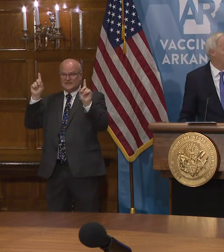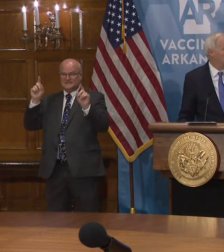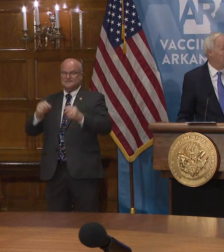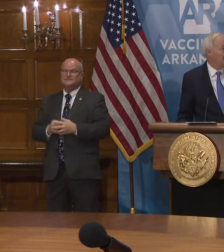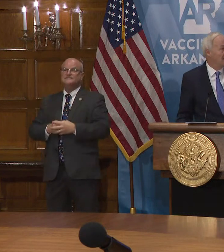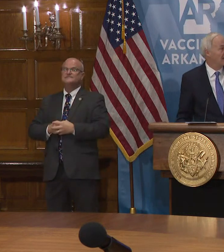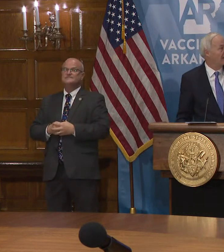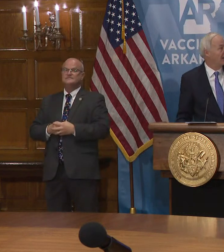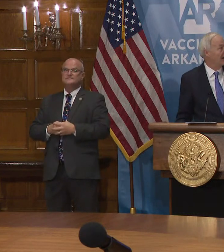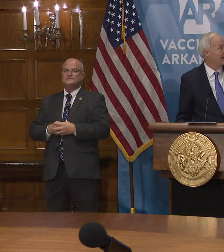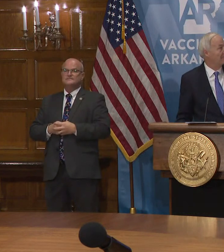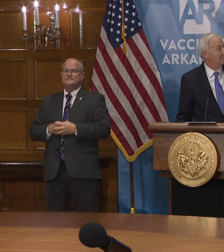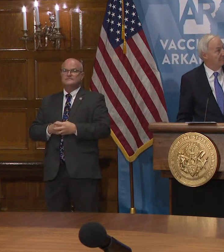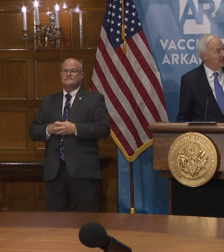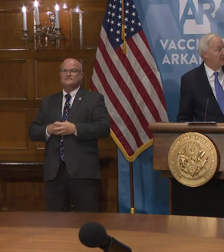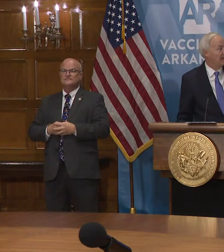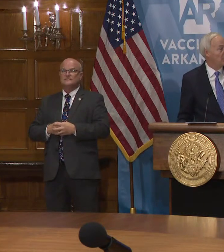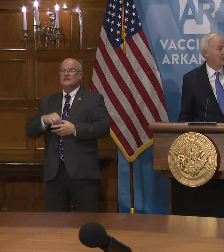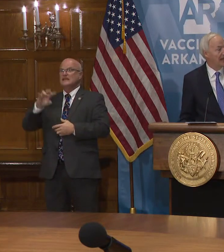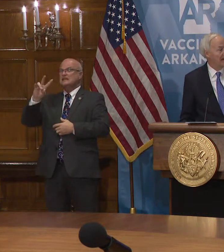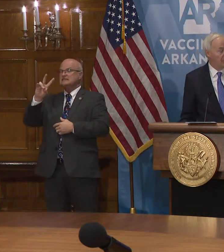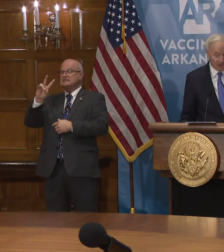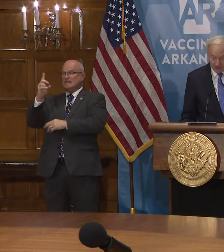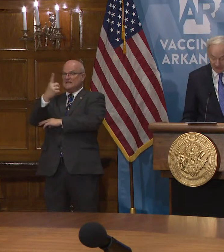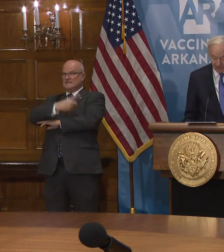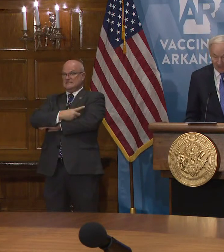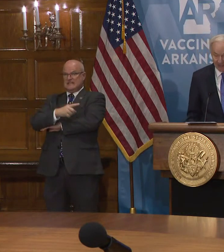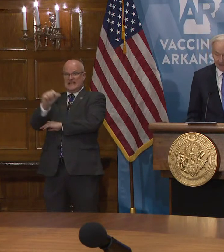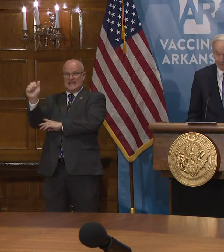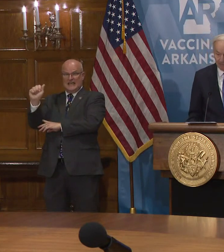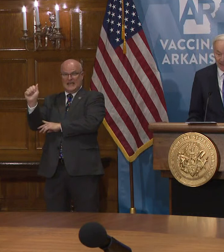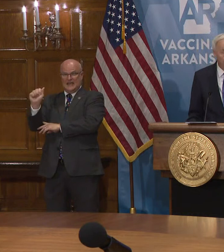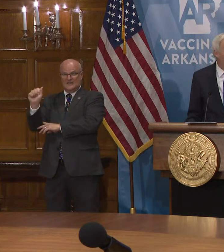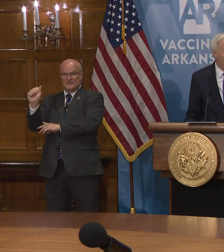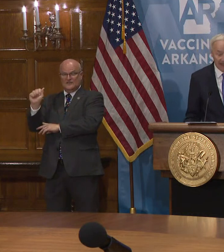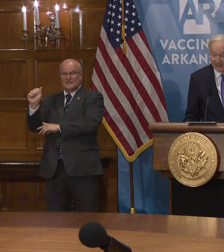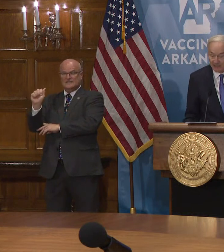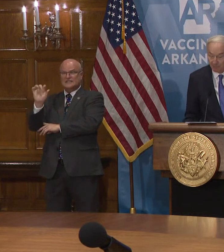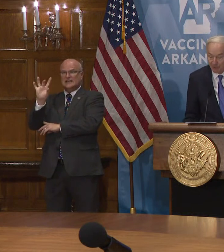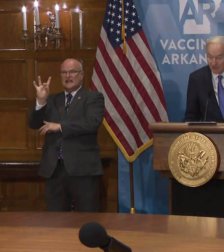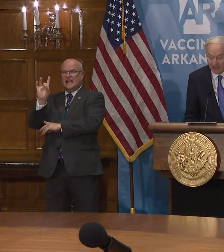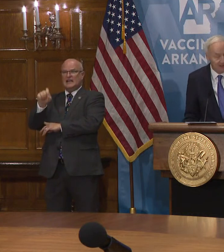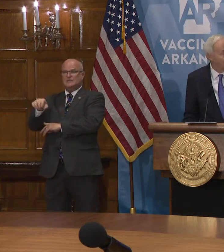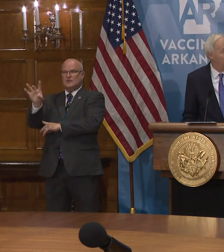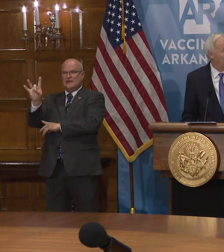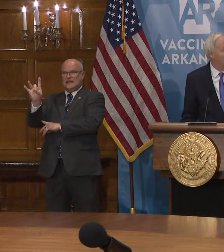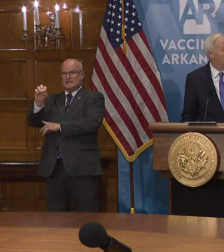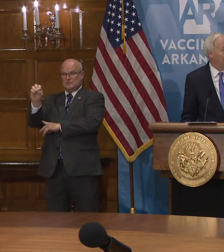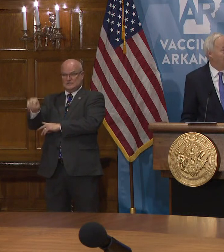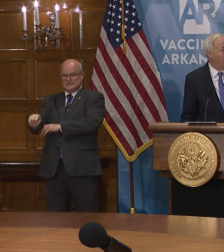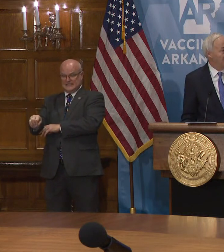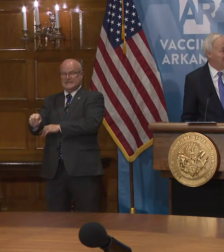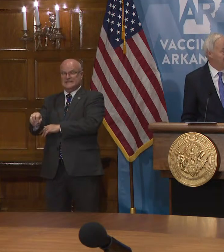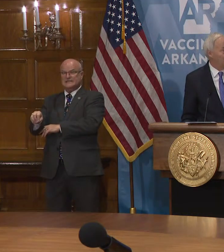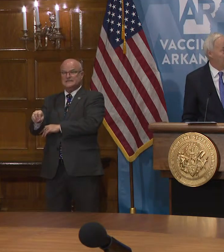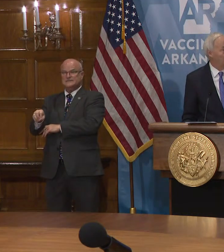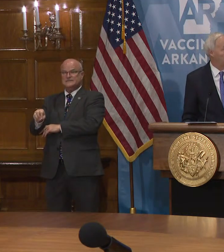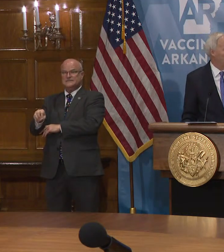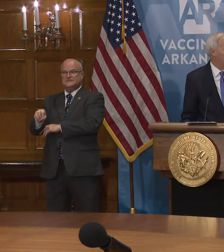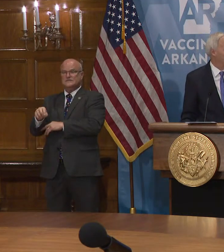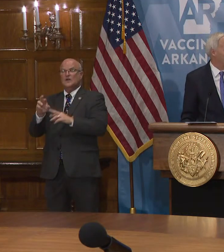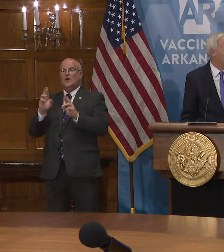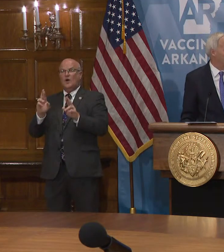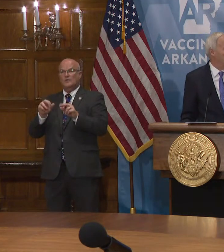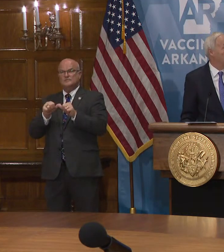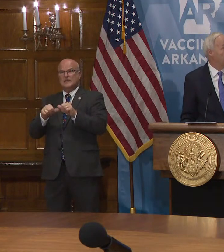protection. Our 7-day rolling average is at 8.8%. We hope